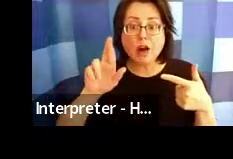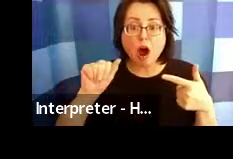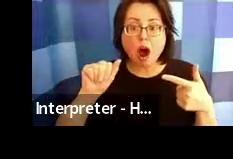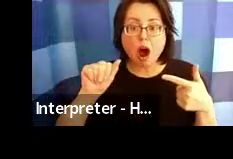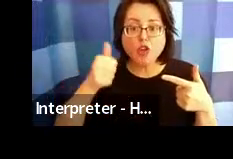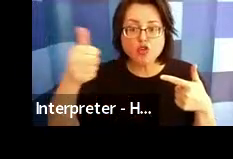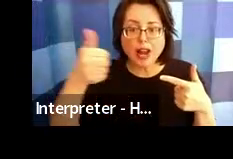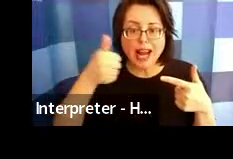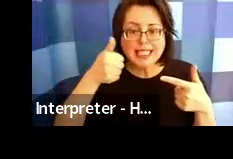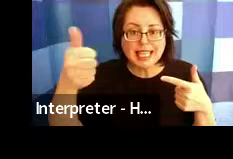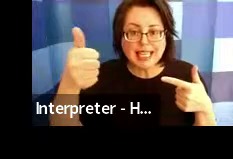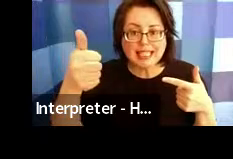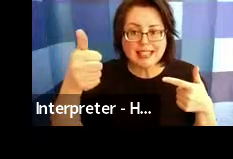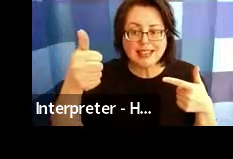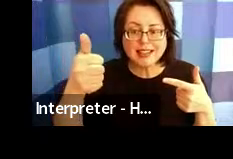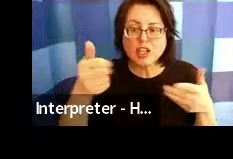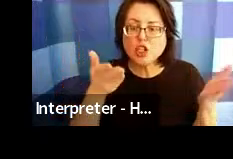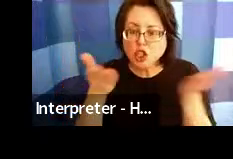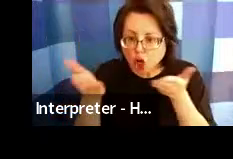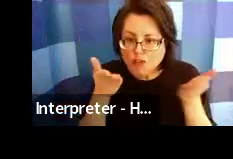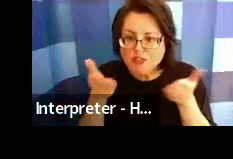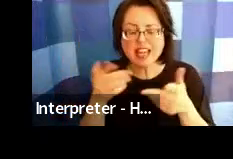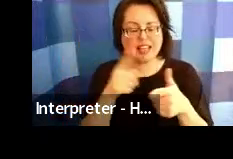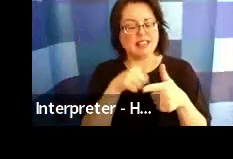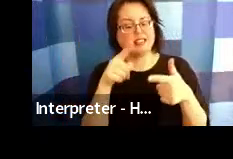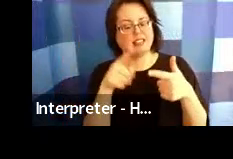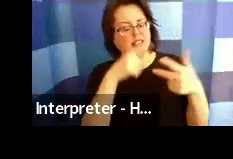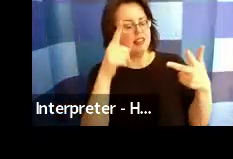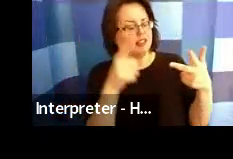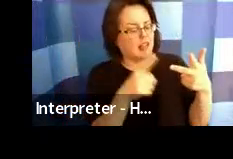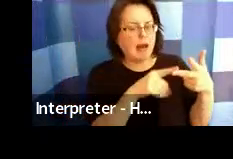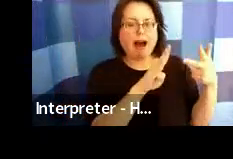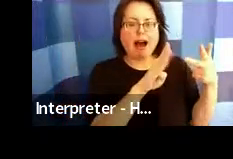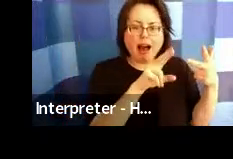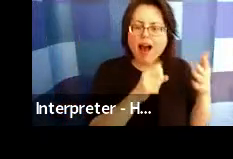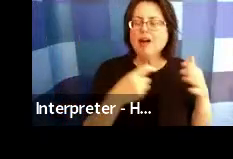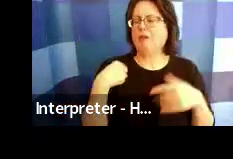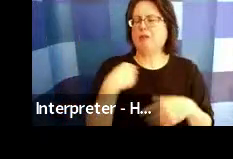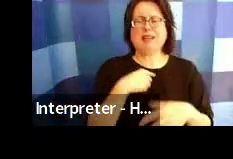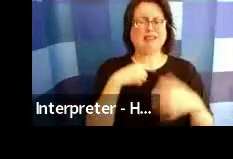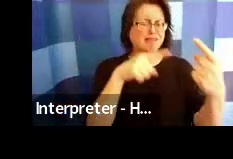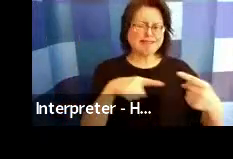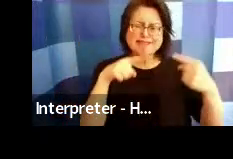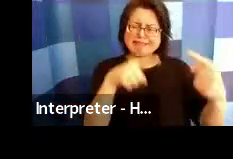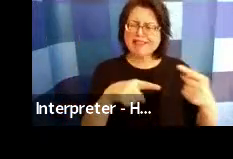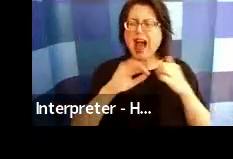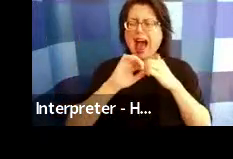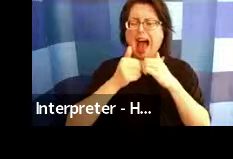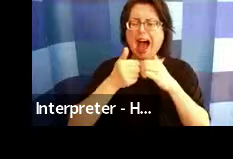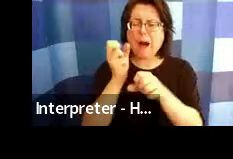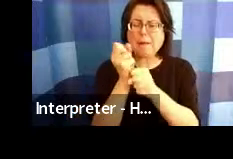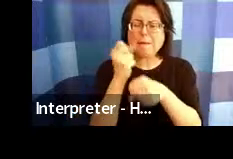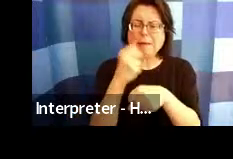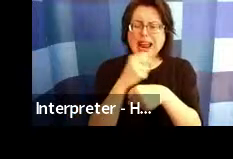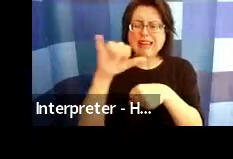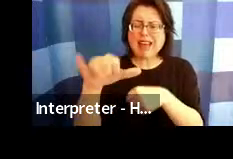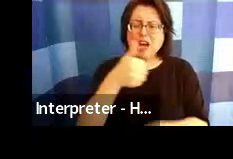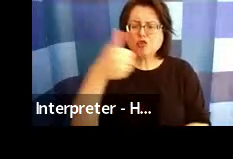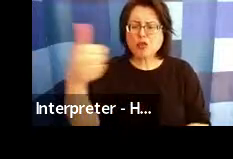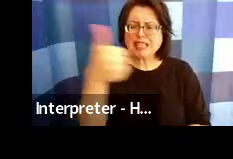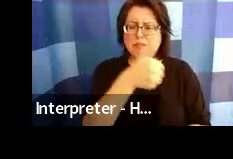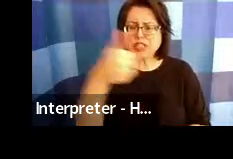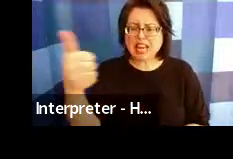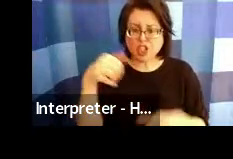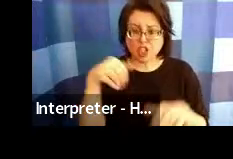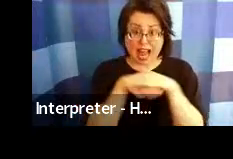people who need them the most. So I think everyone struggles with how to make transportation accessible. I think Pittsburgh has taken